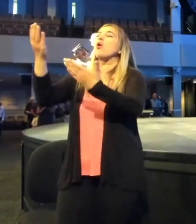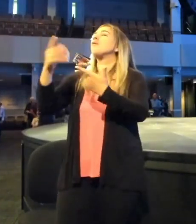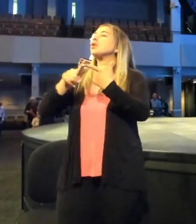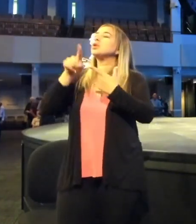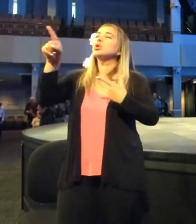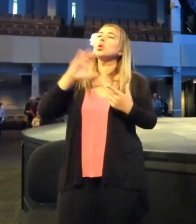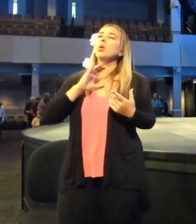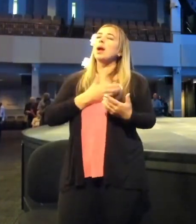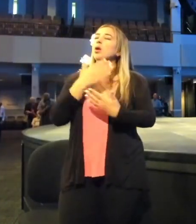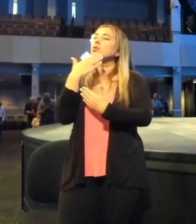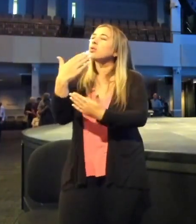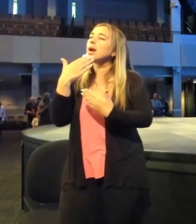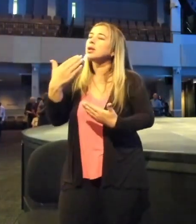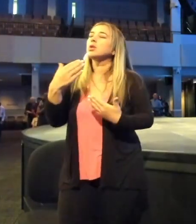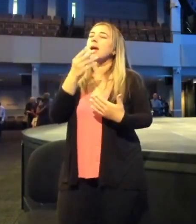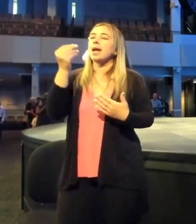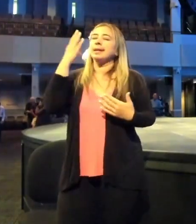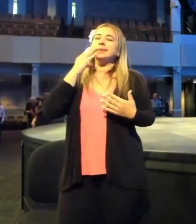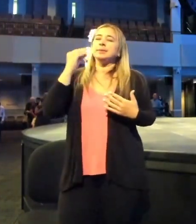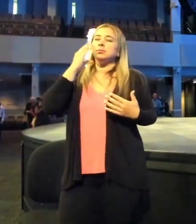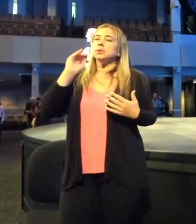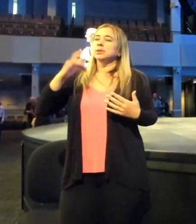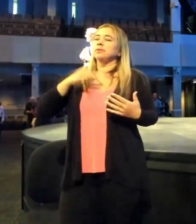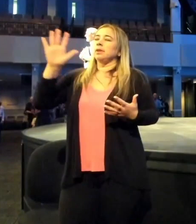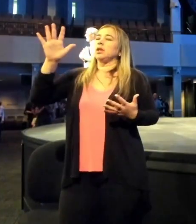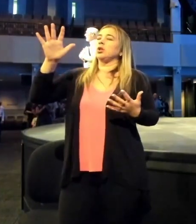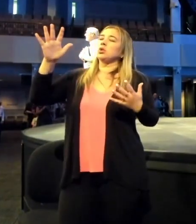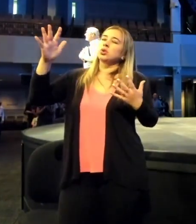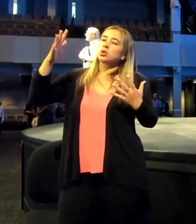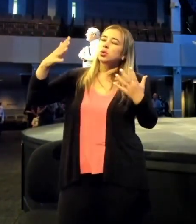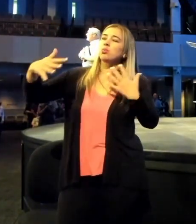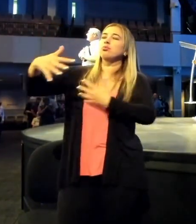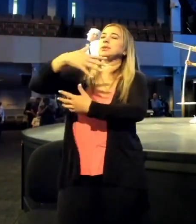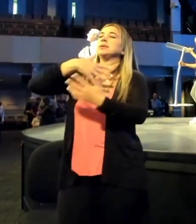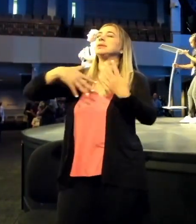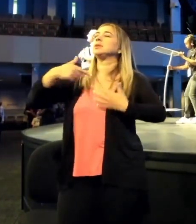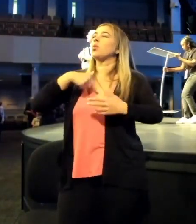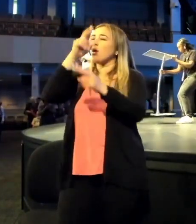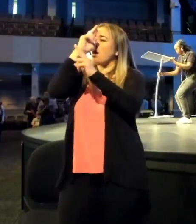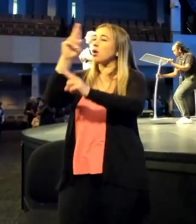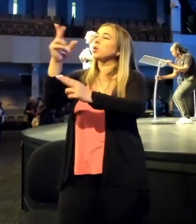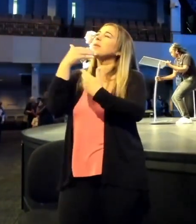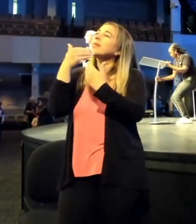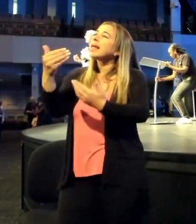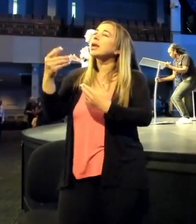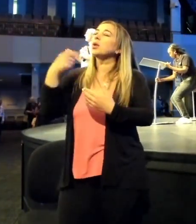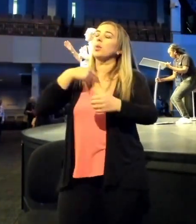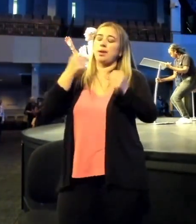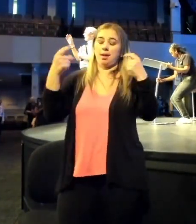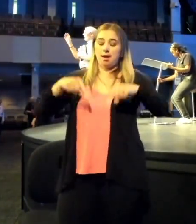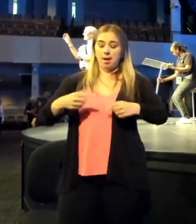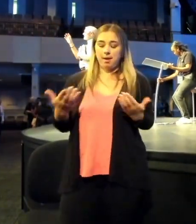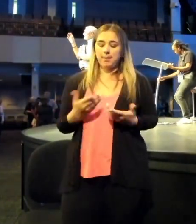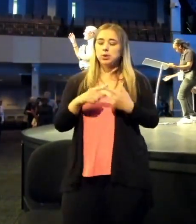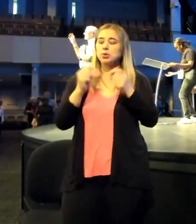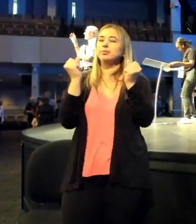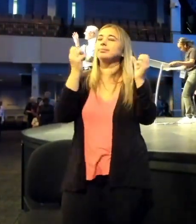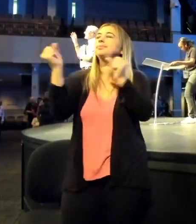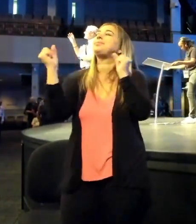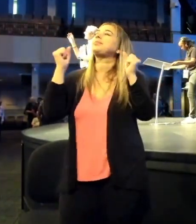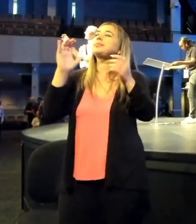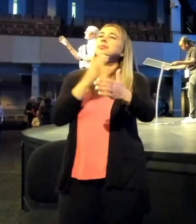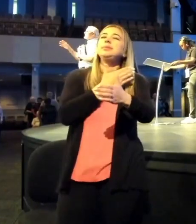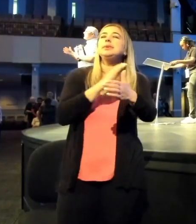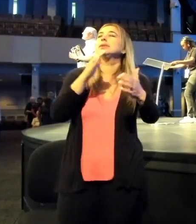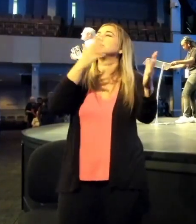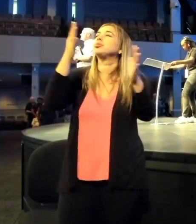our gratitude and to experience Your wonderful presence in our life. We honor You today and thank You that we can come and lift up our praises to You. Thank